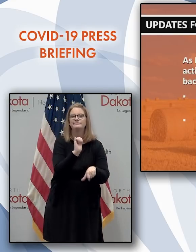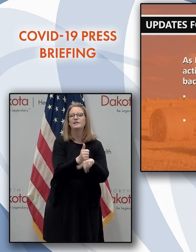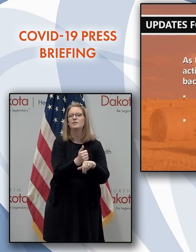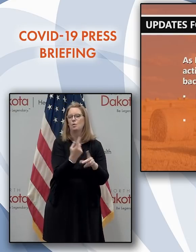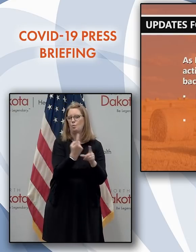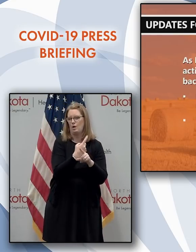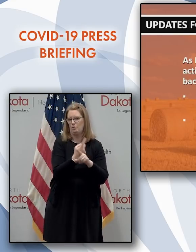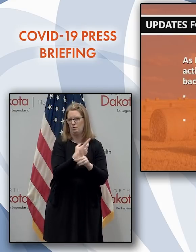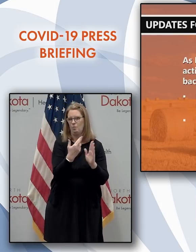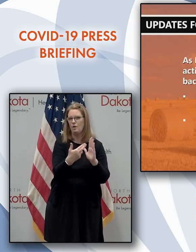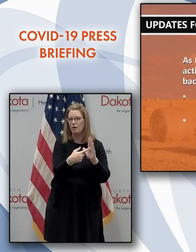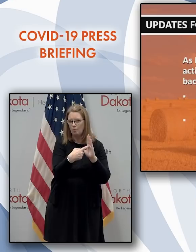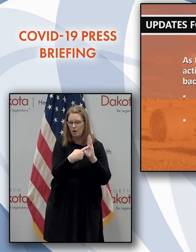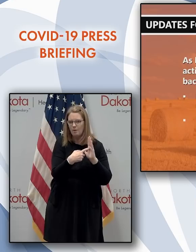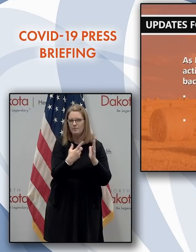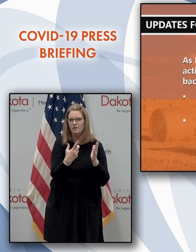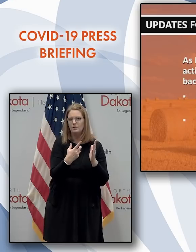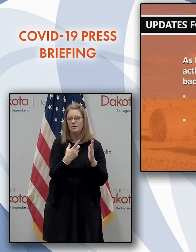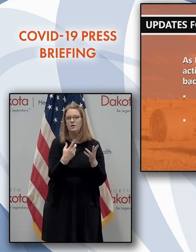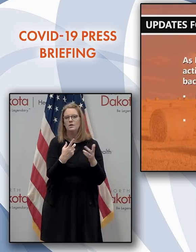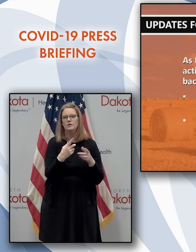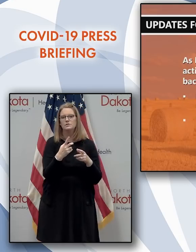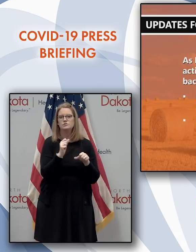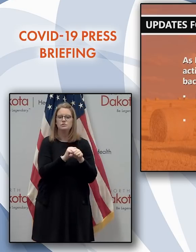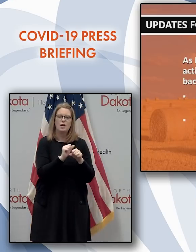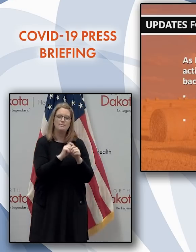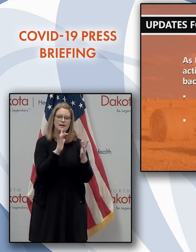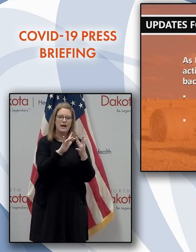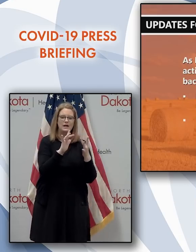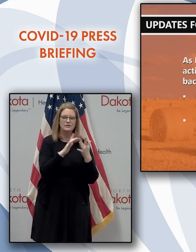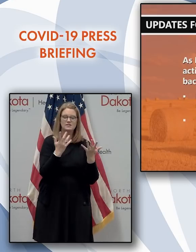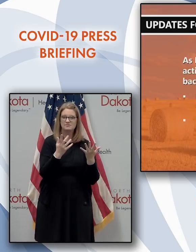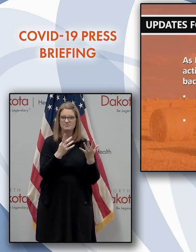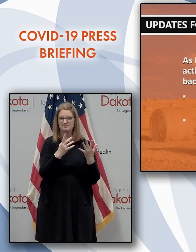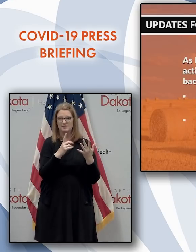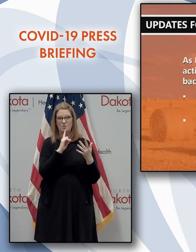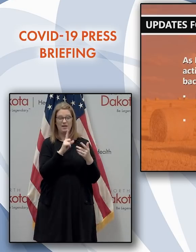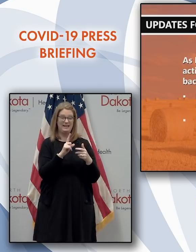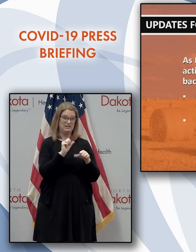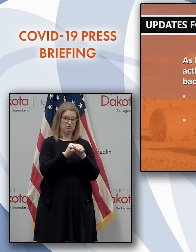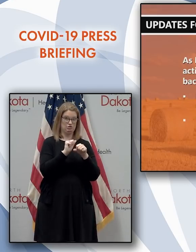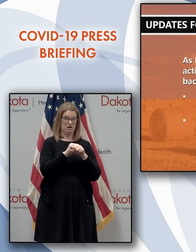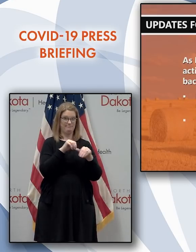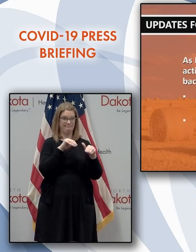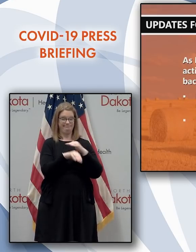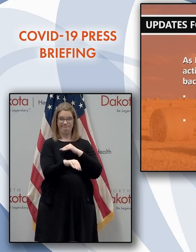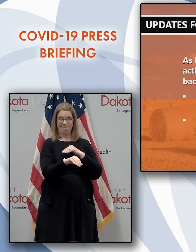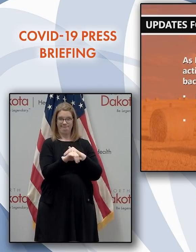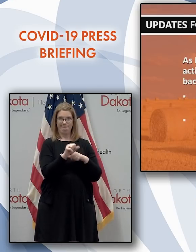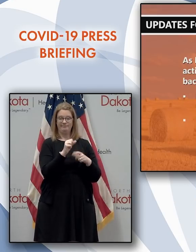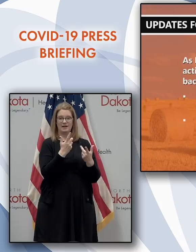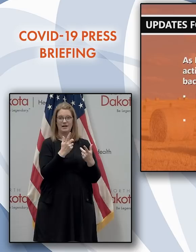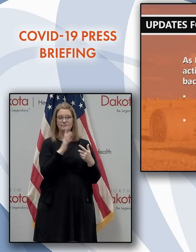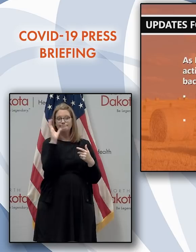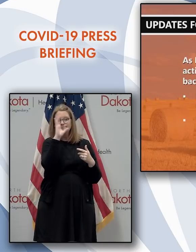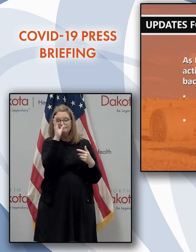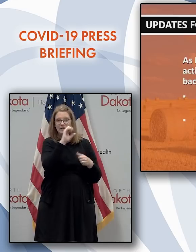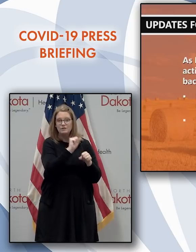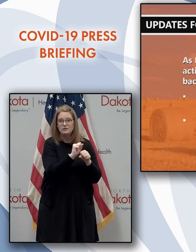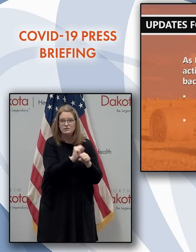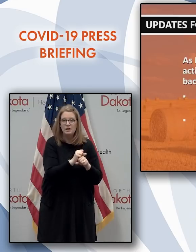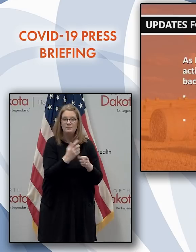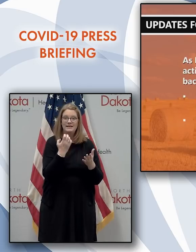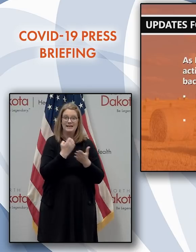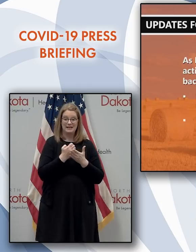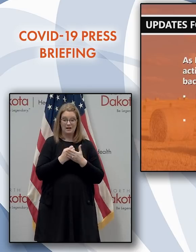were there. Work search and job contacts provide the biggest positive impact upon reemployment. And as our economy continues to